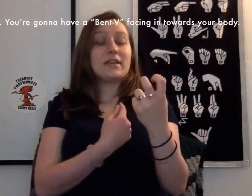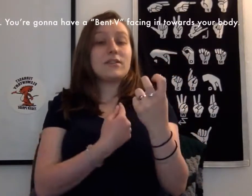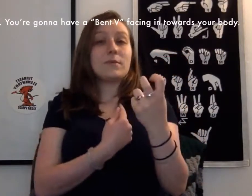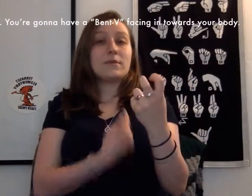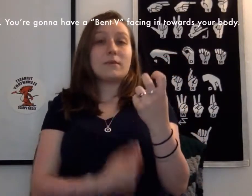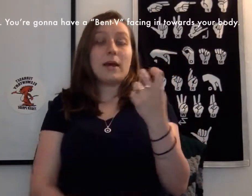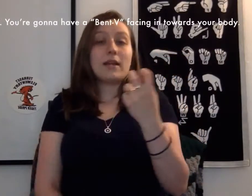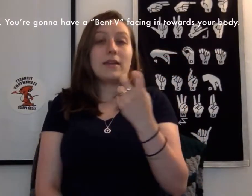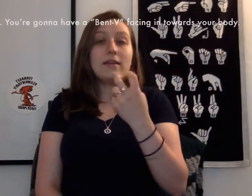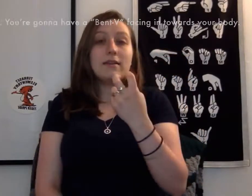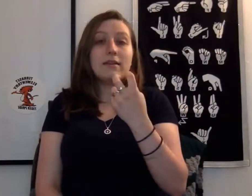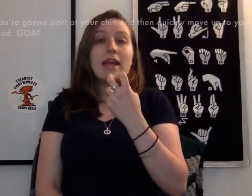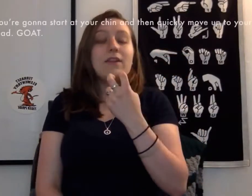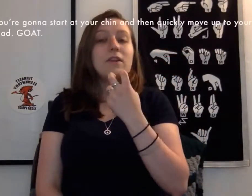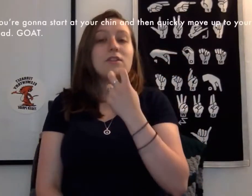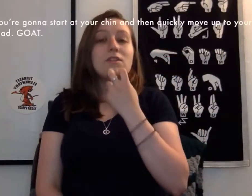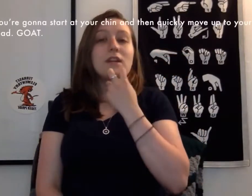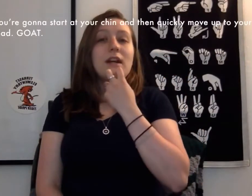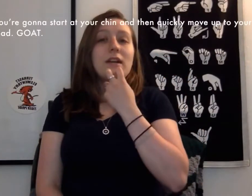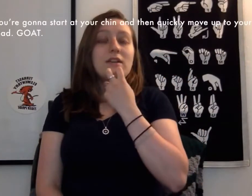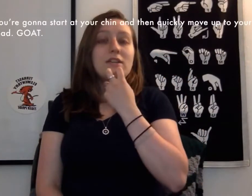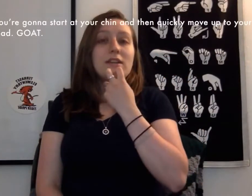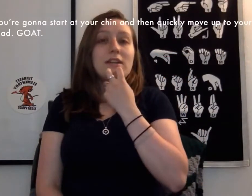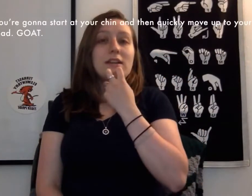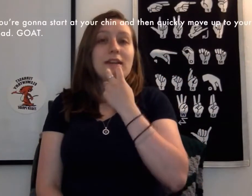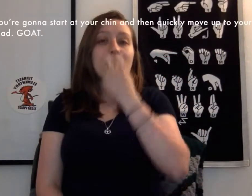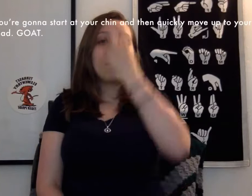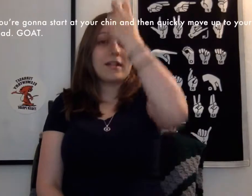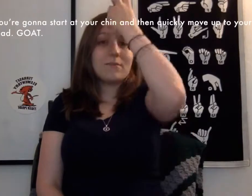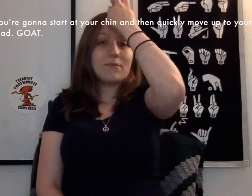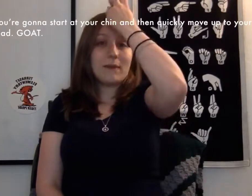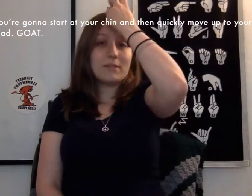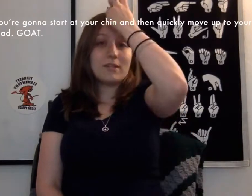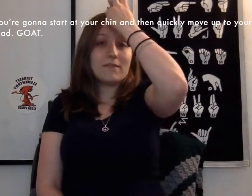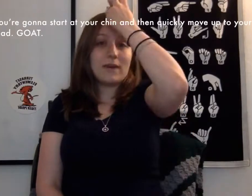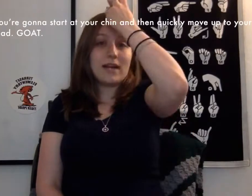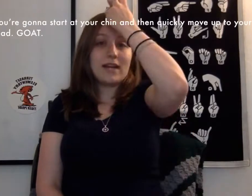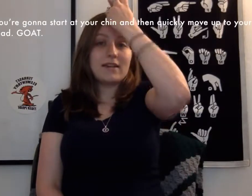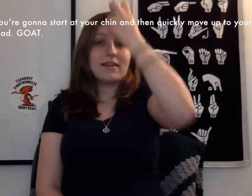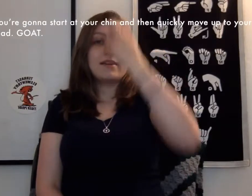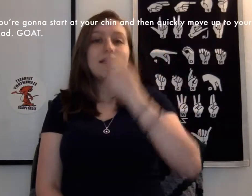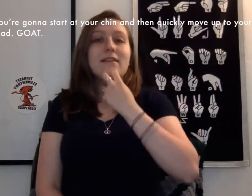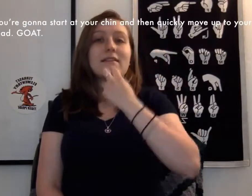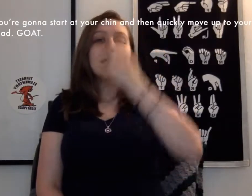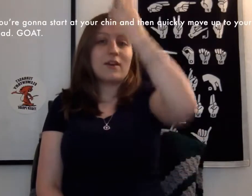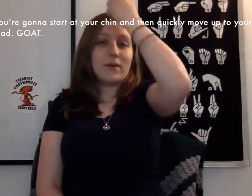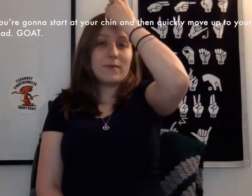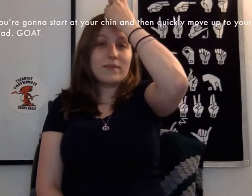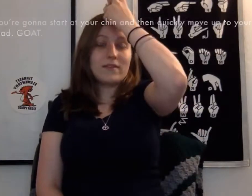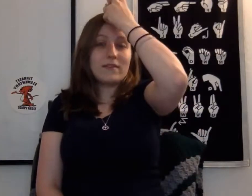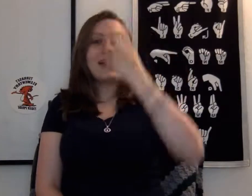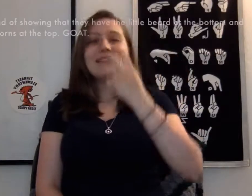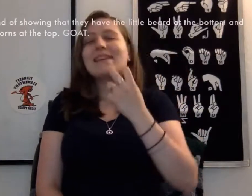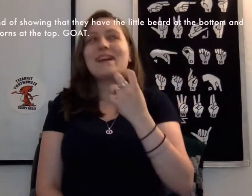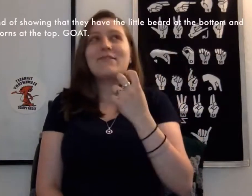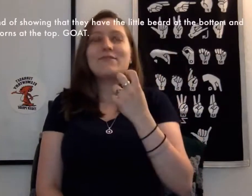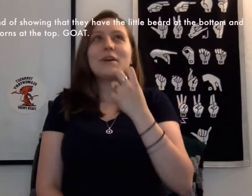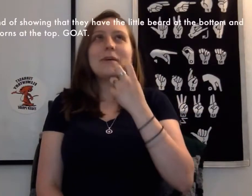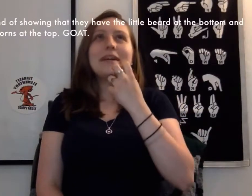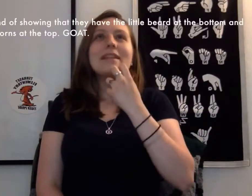towards your body, and you're going to start at your chin and then quickly move up to your forehead. Goat. It's kind of showing that they